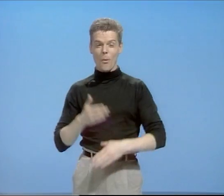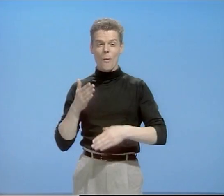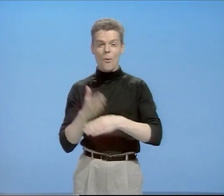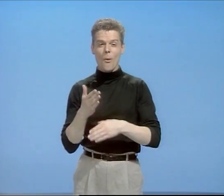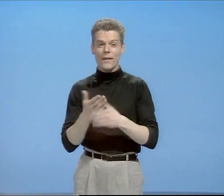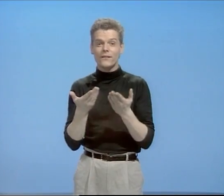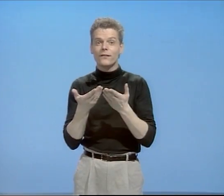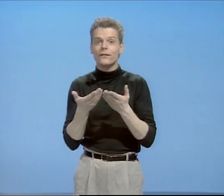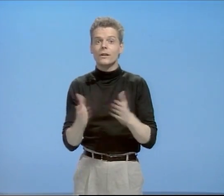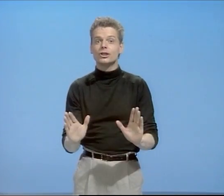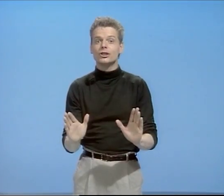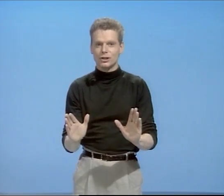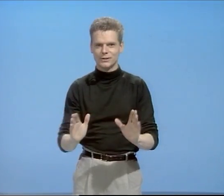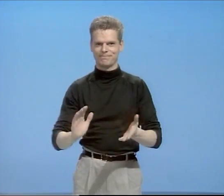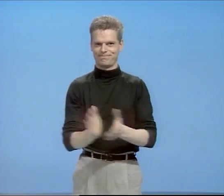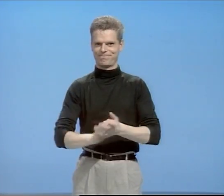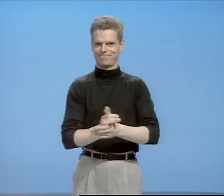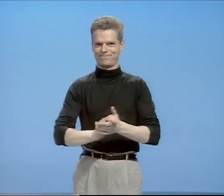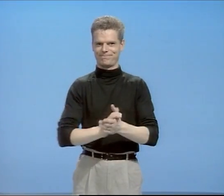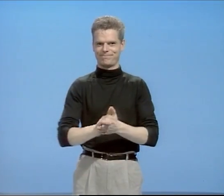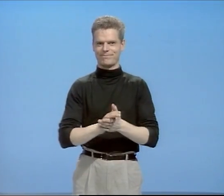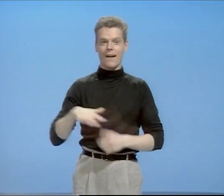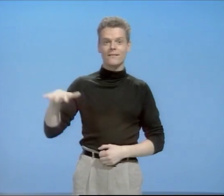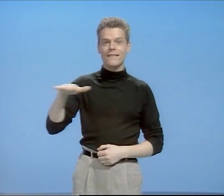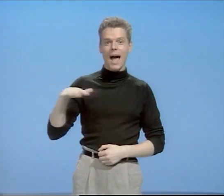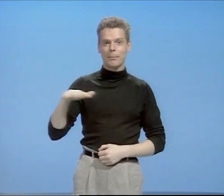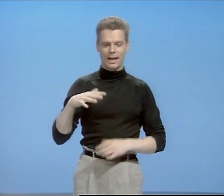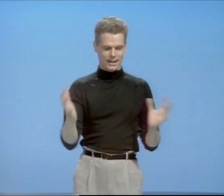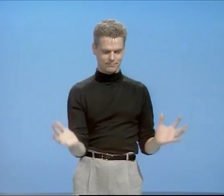But with work over for the week, he was happy and quite excited.